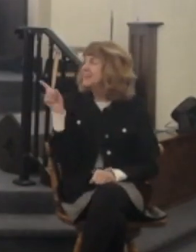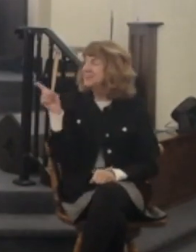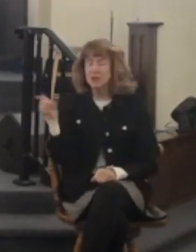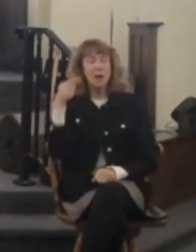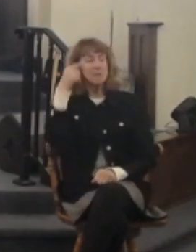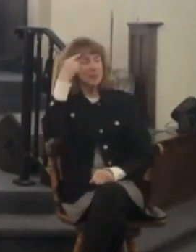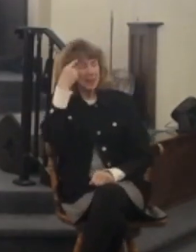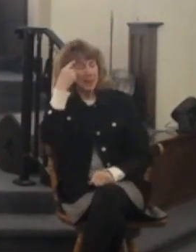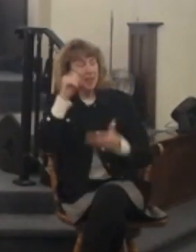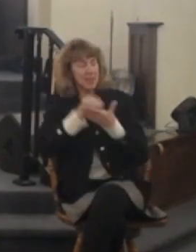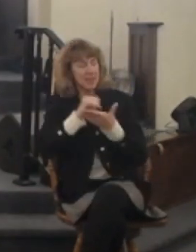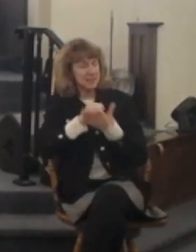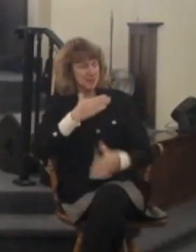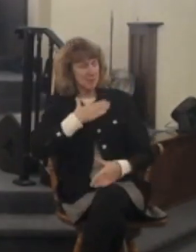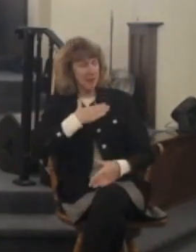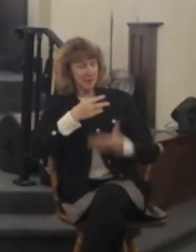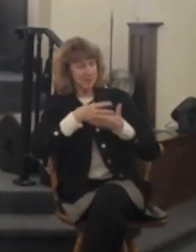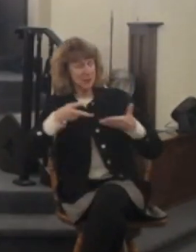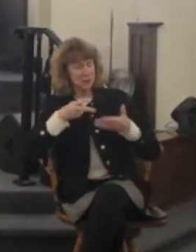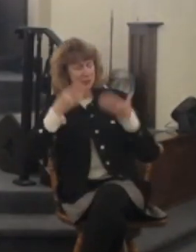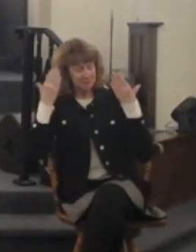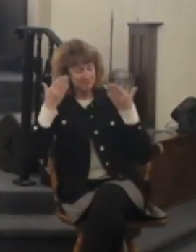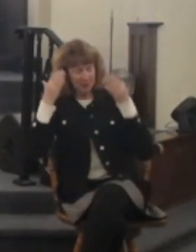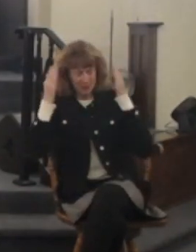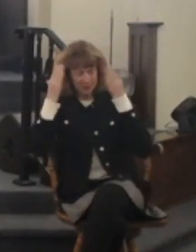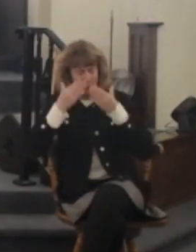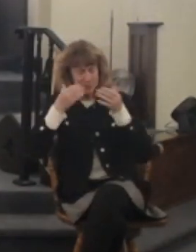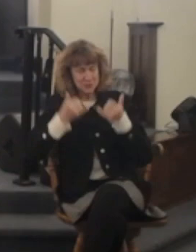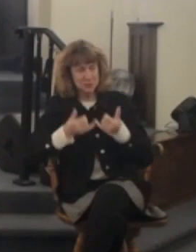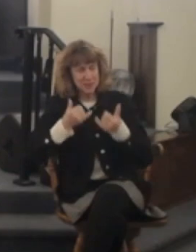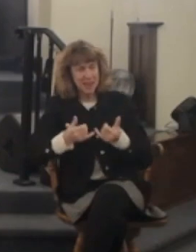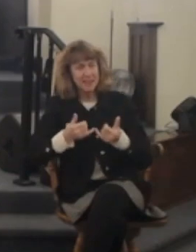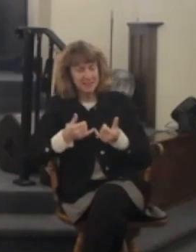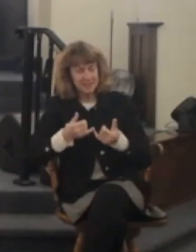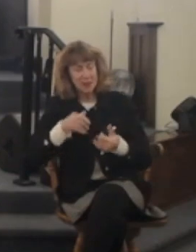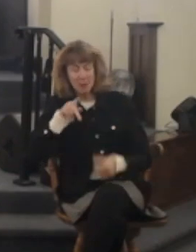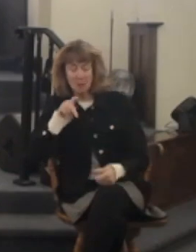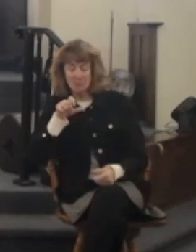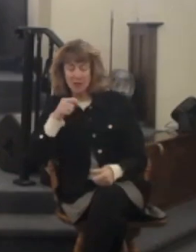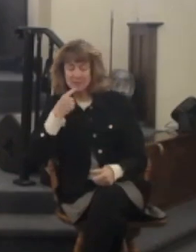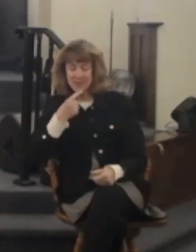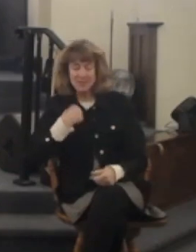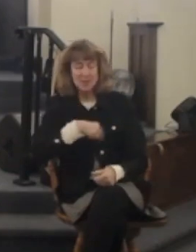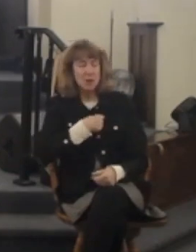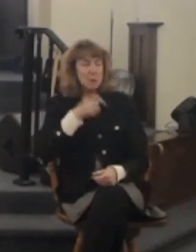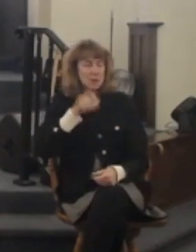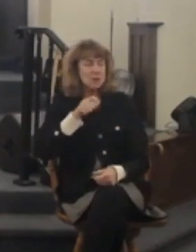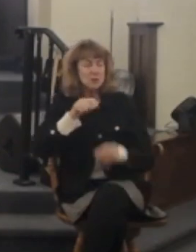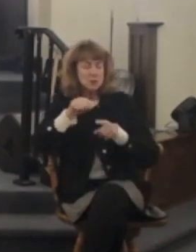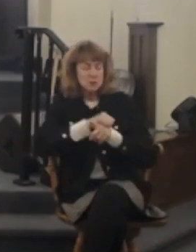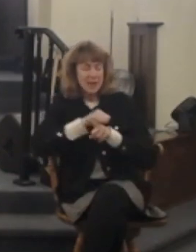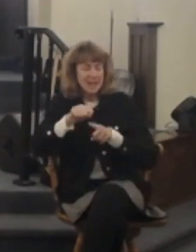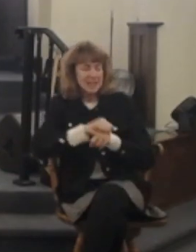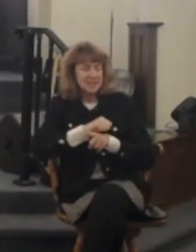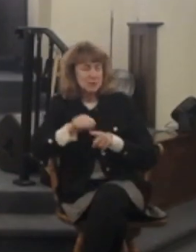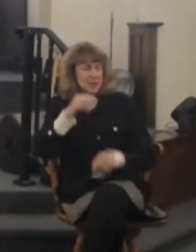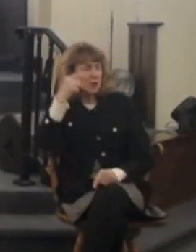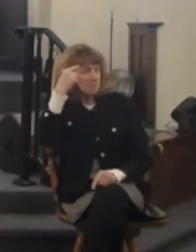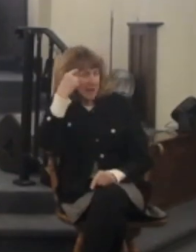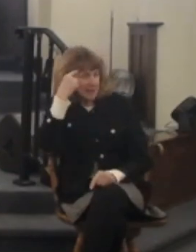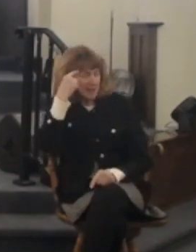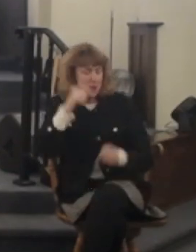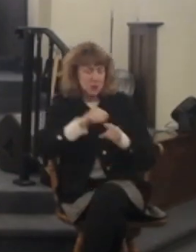thinking about that, and I'm thinking that Paul has told us that we're to train our hearts and to train